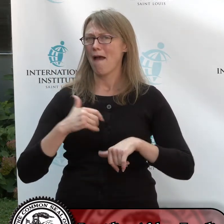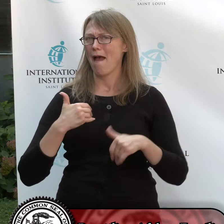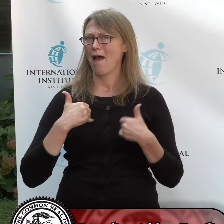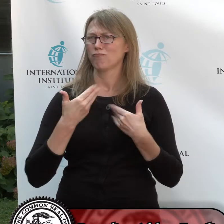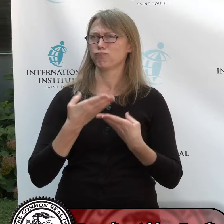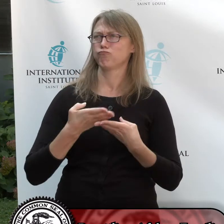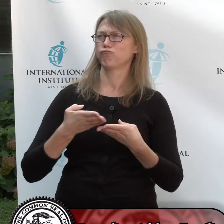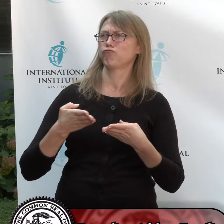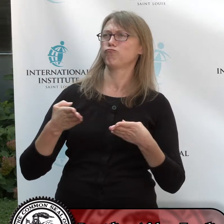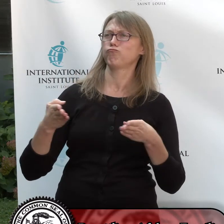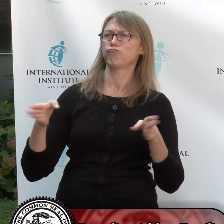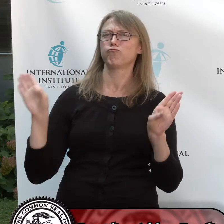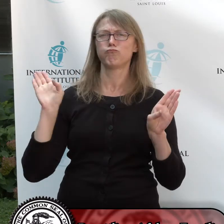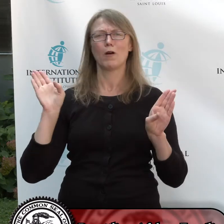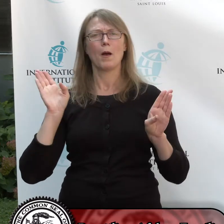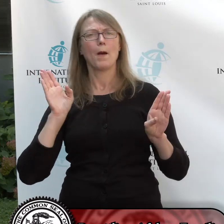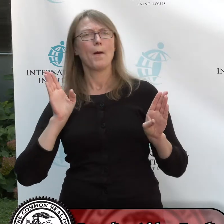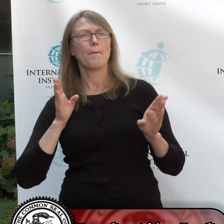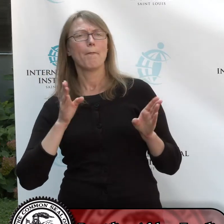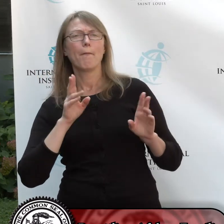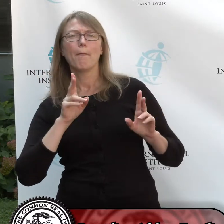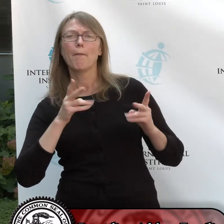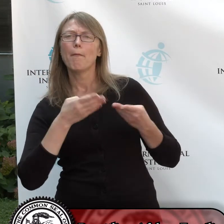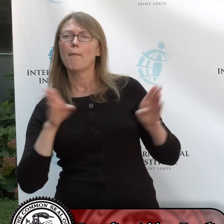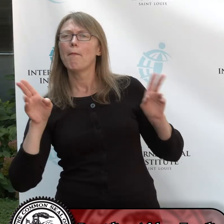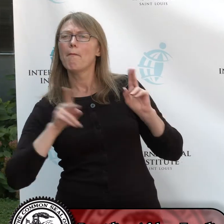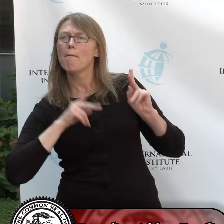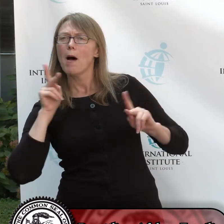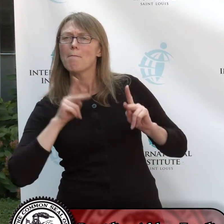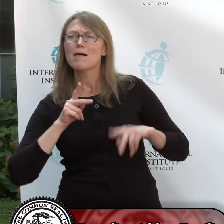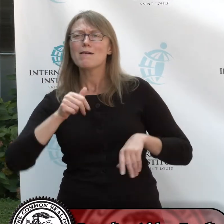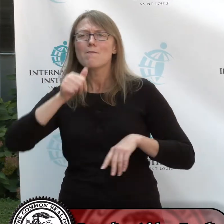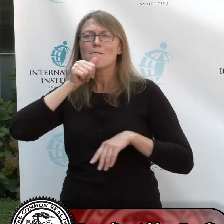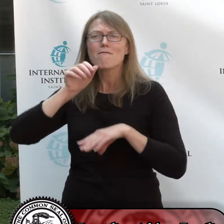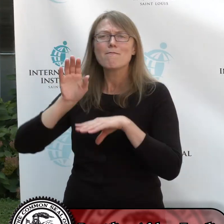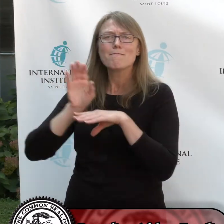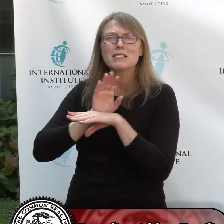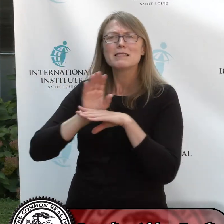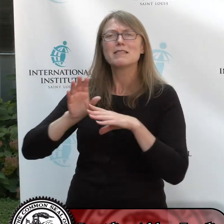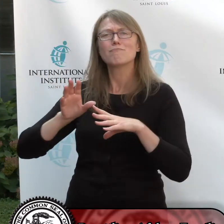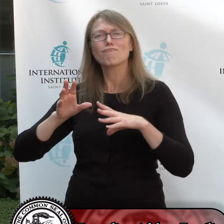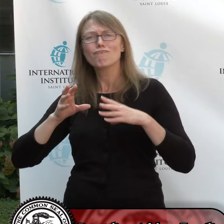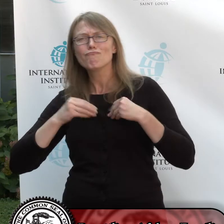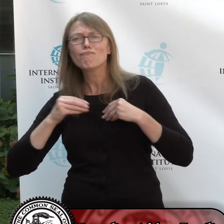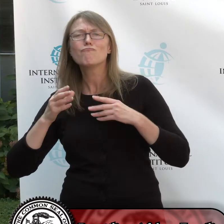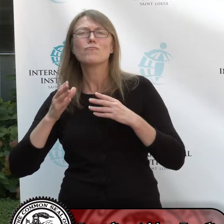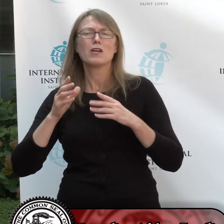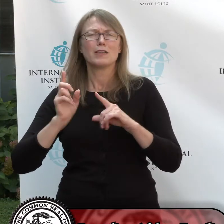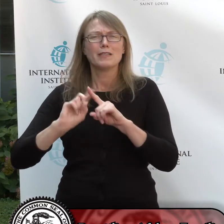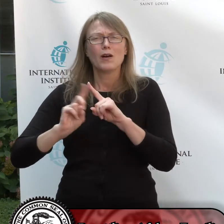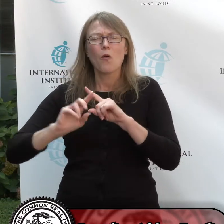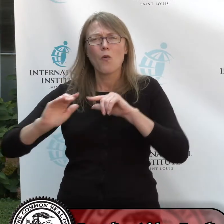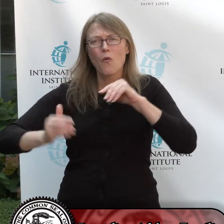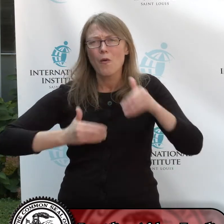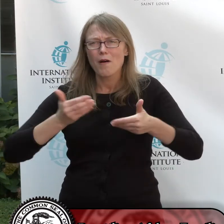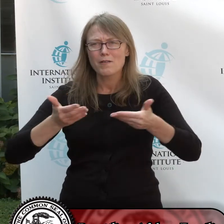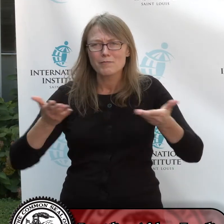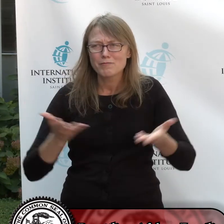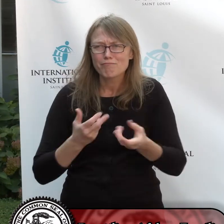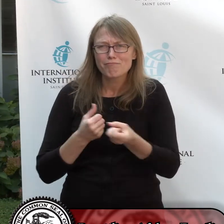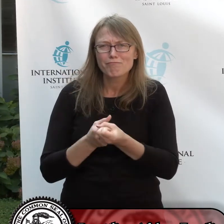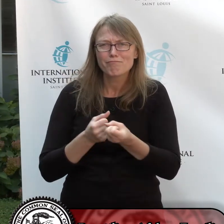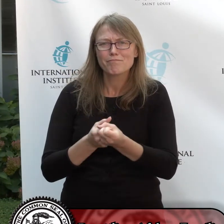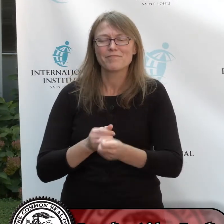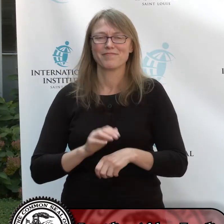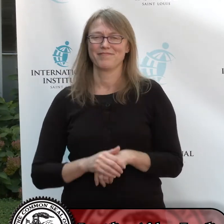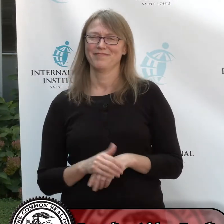that is building, as well as the partnership with the City of St. Louis. And we truly appreciate the outpouring